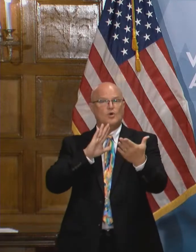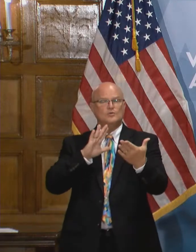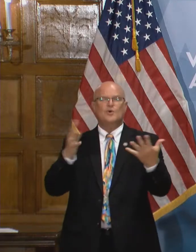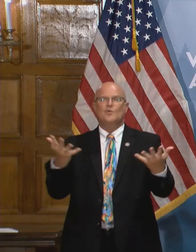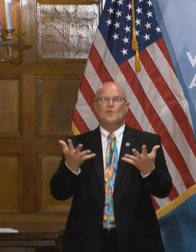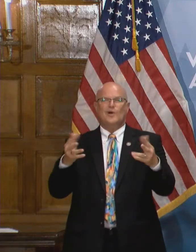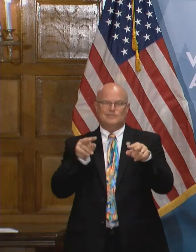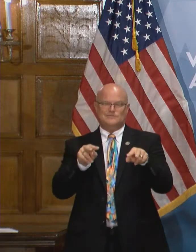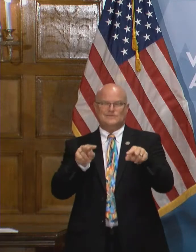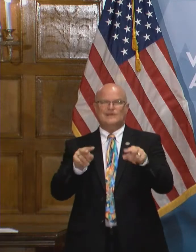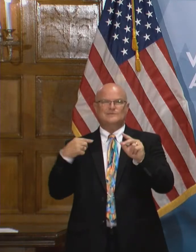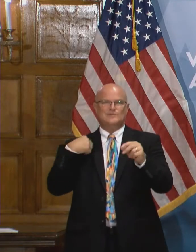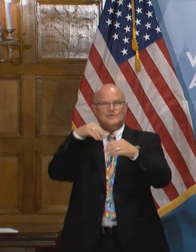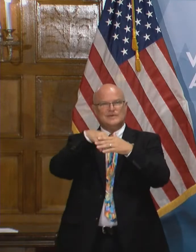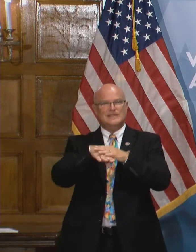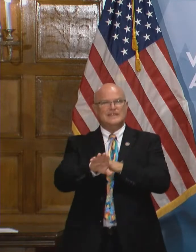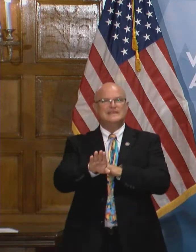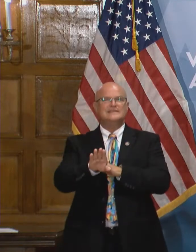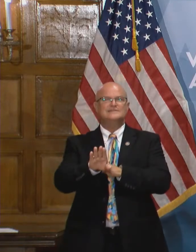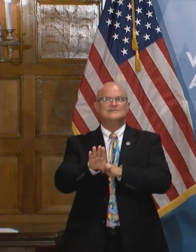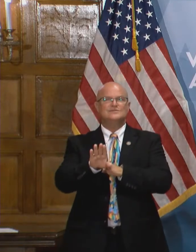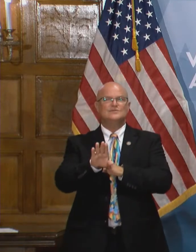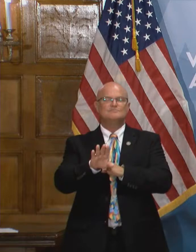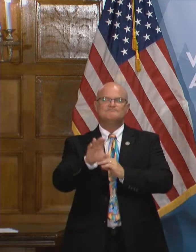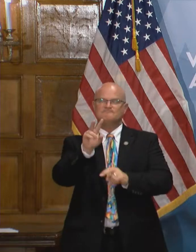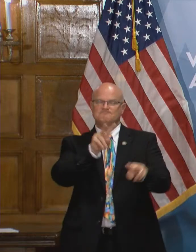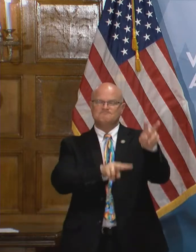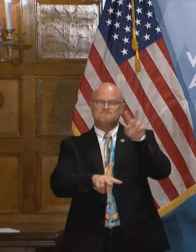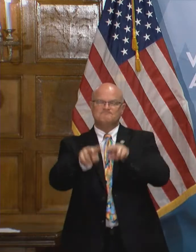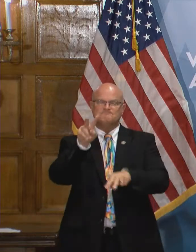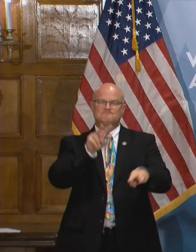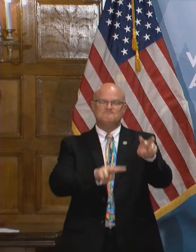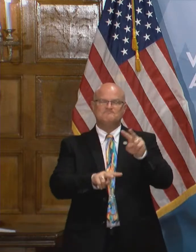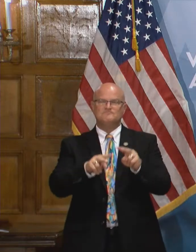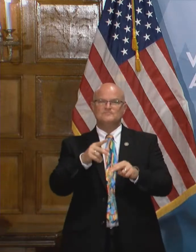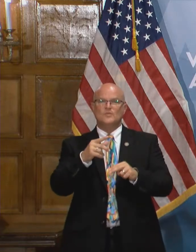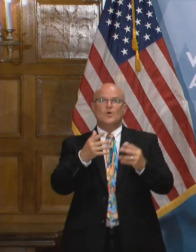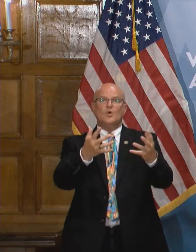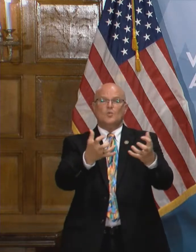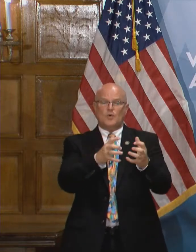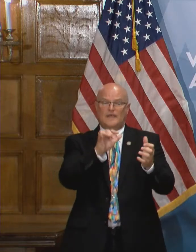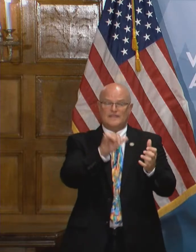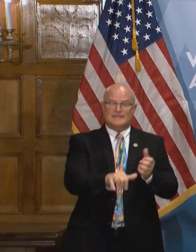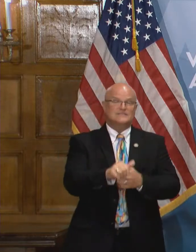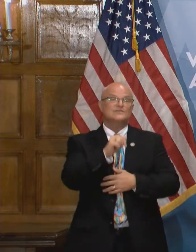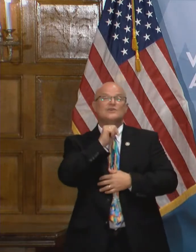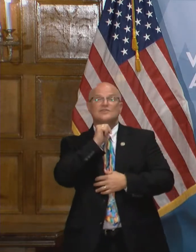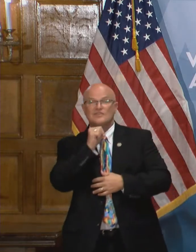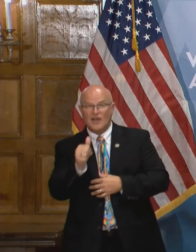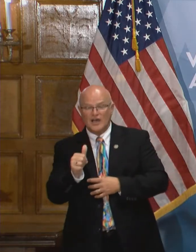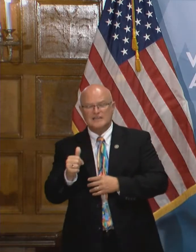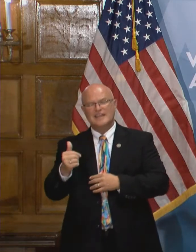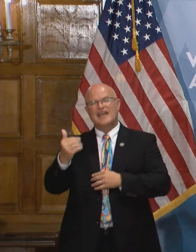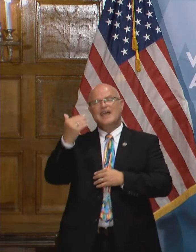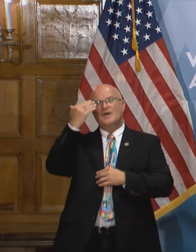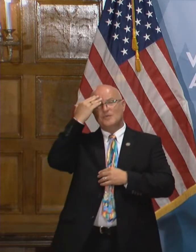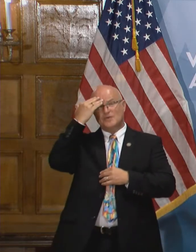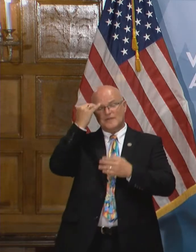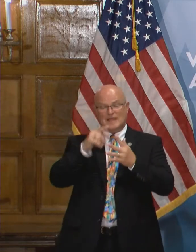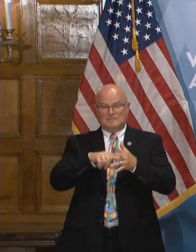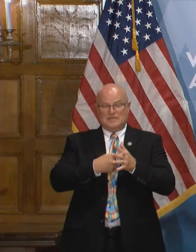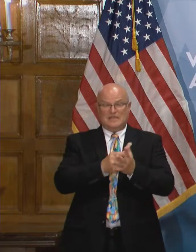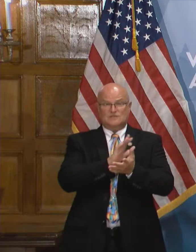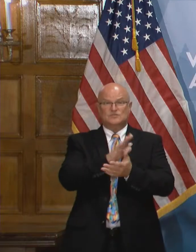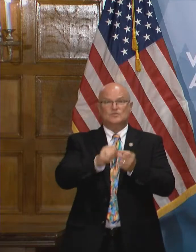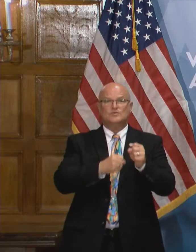what we were looking at as we went into evaluating whether we wanted to do this or not, and we knew that the beginning of the